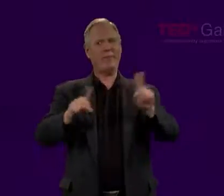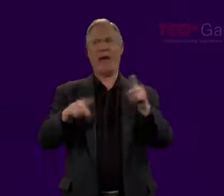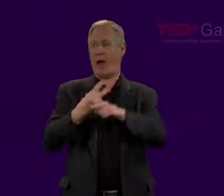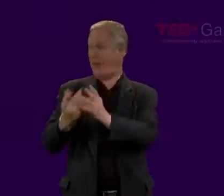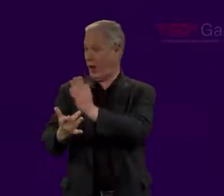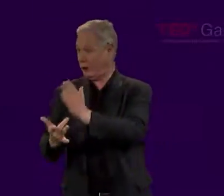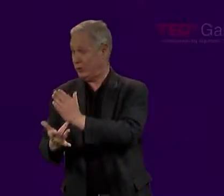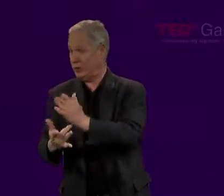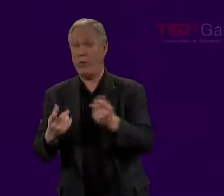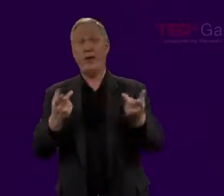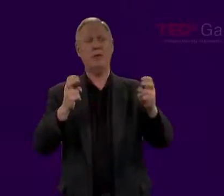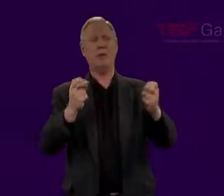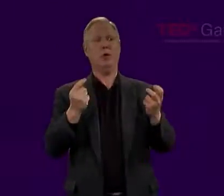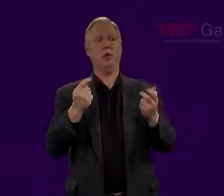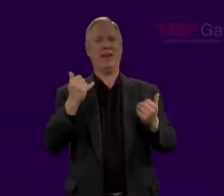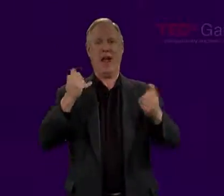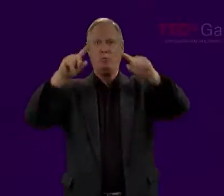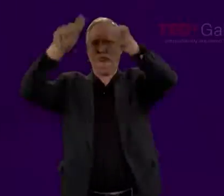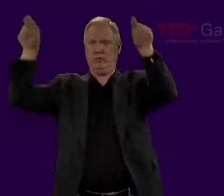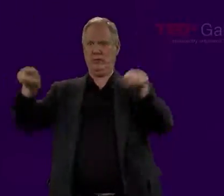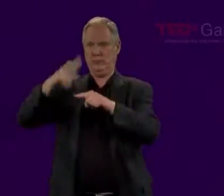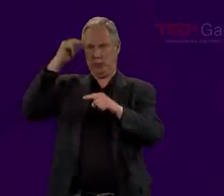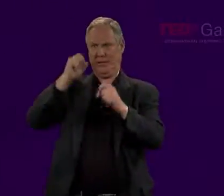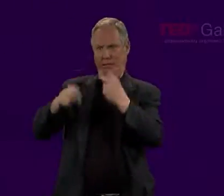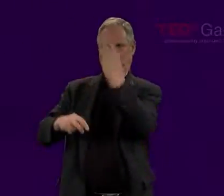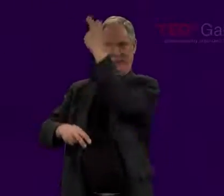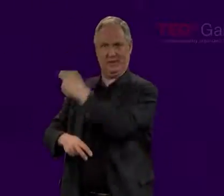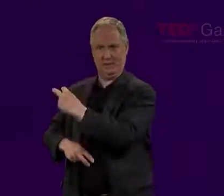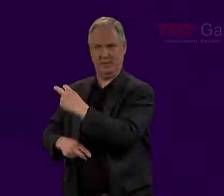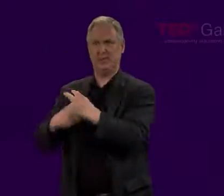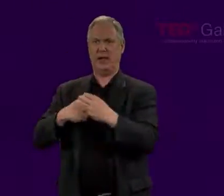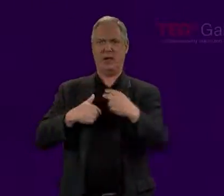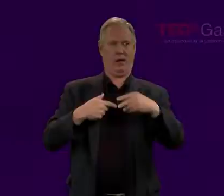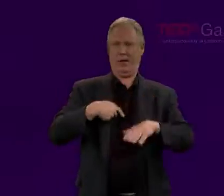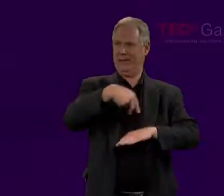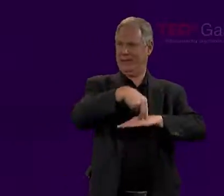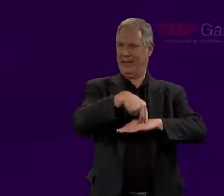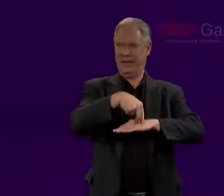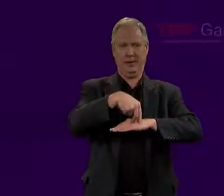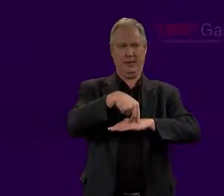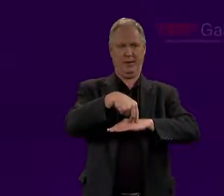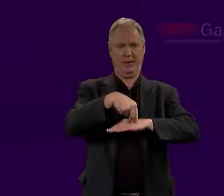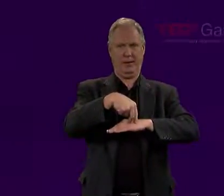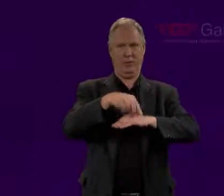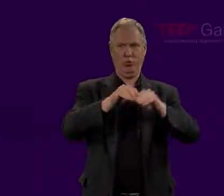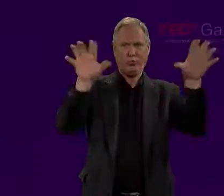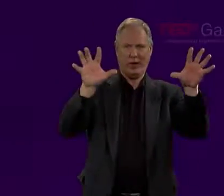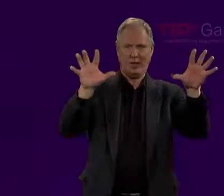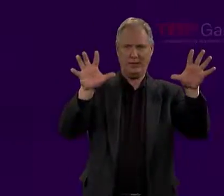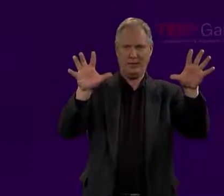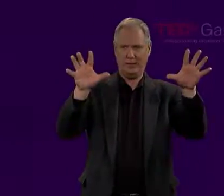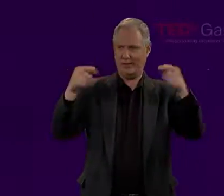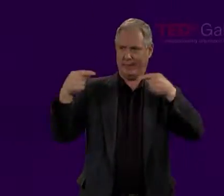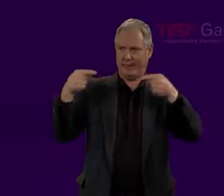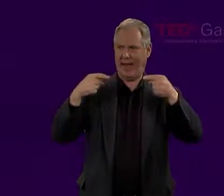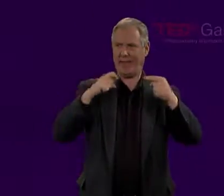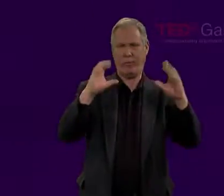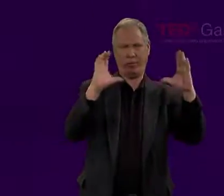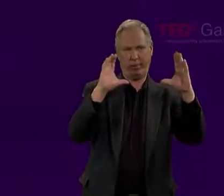the light can dim and brighten. It's the new technology. When we look behind us, and you stand,